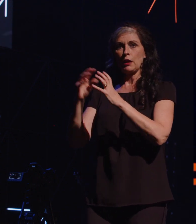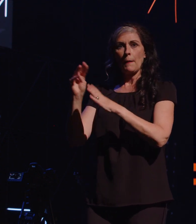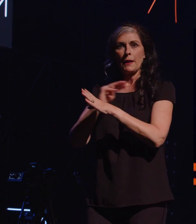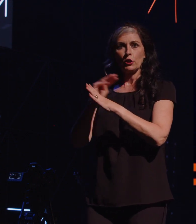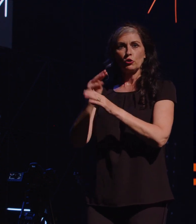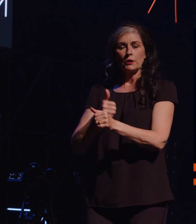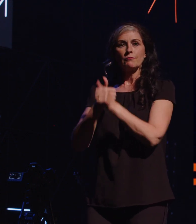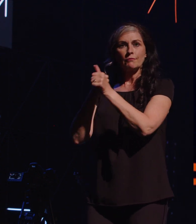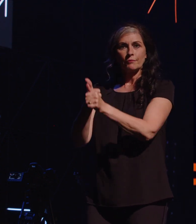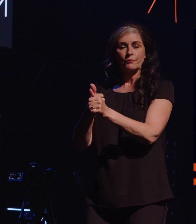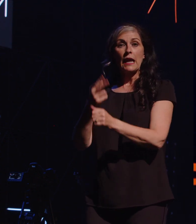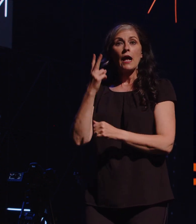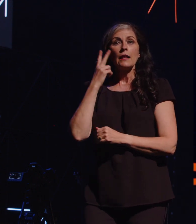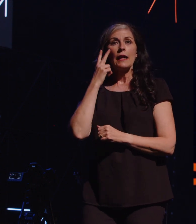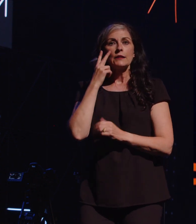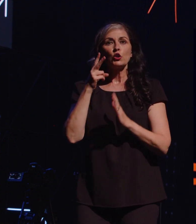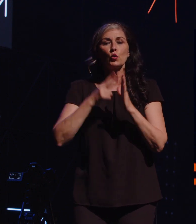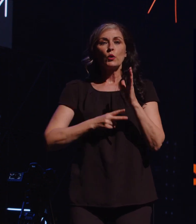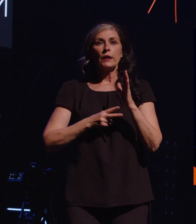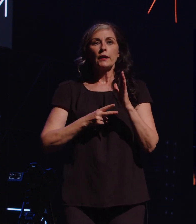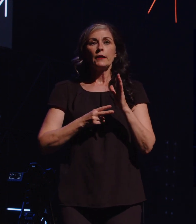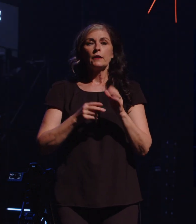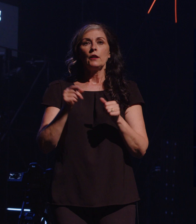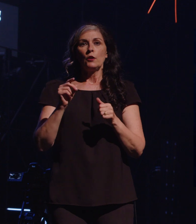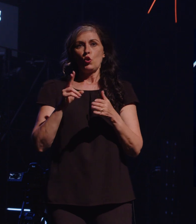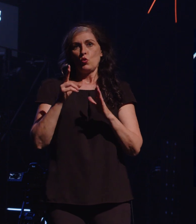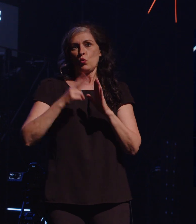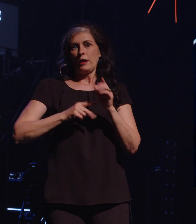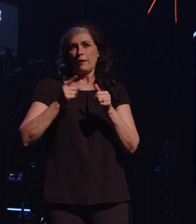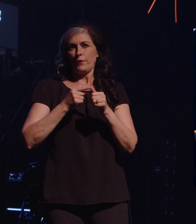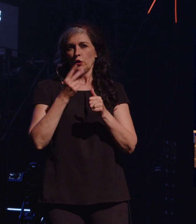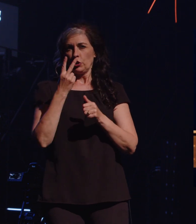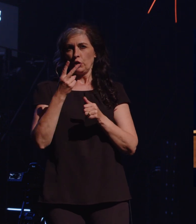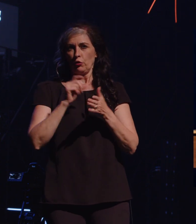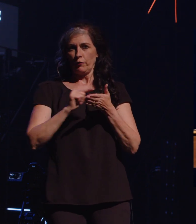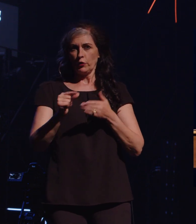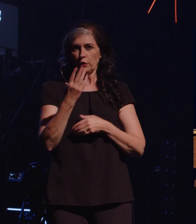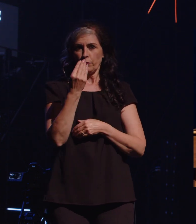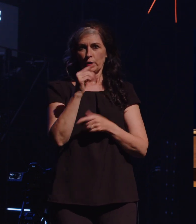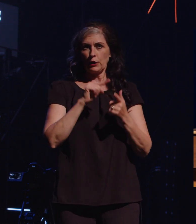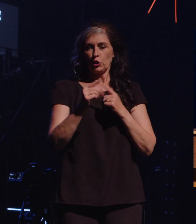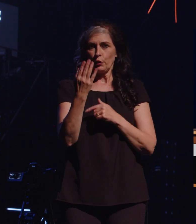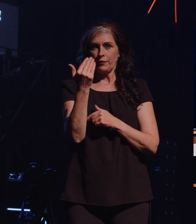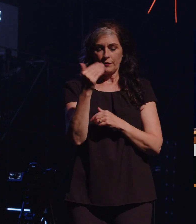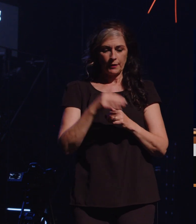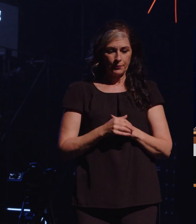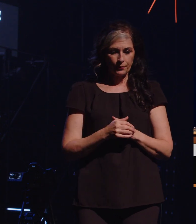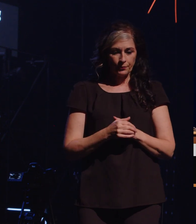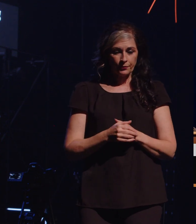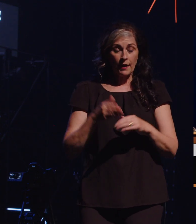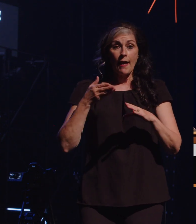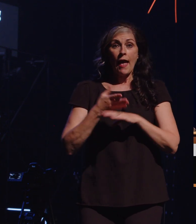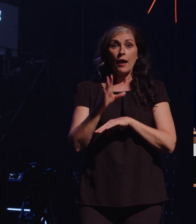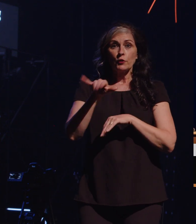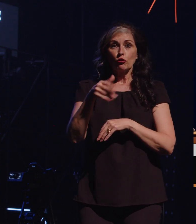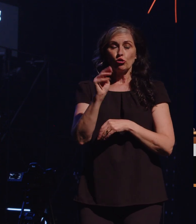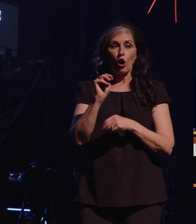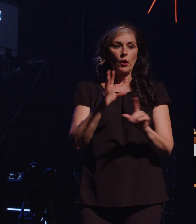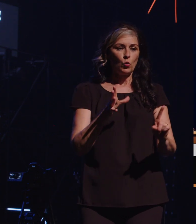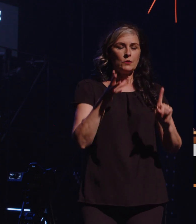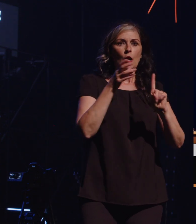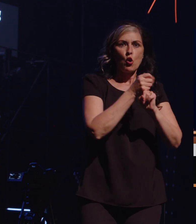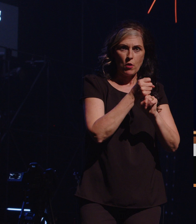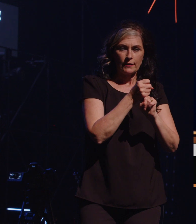begin. So let's look at Mark 1. We'll read the first two verses, 14 through 15. It says, "Now after John was